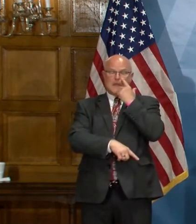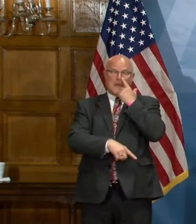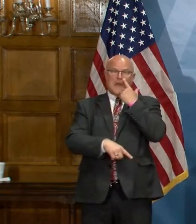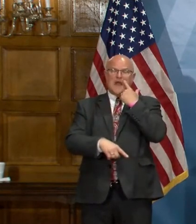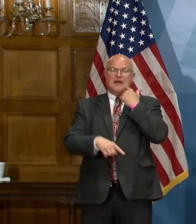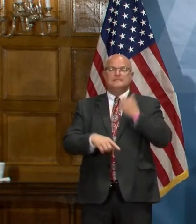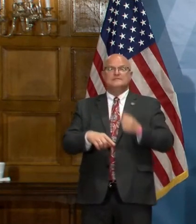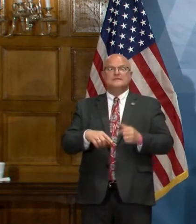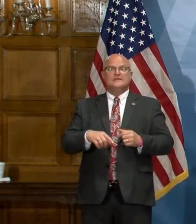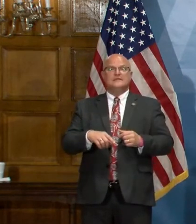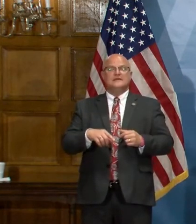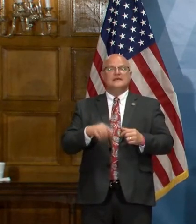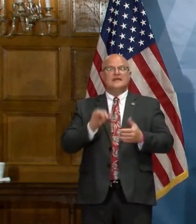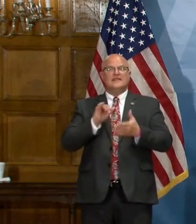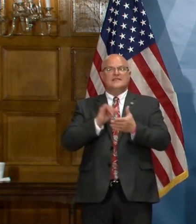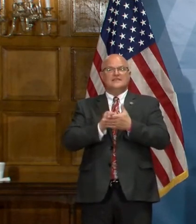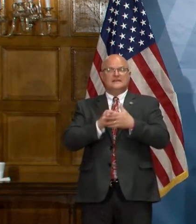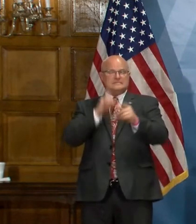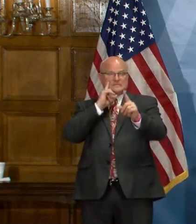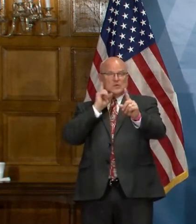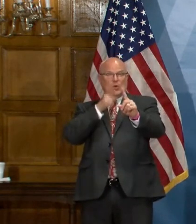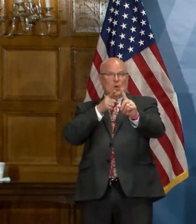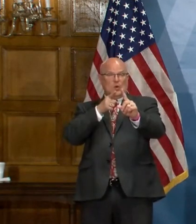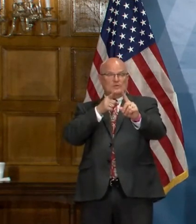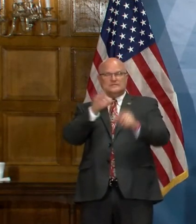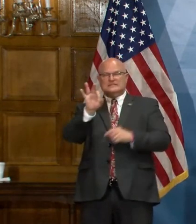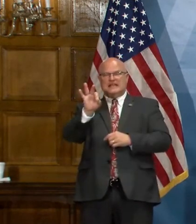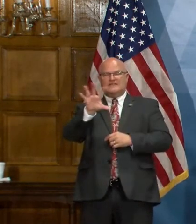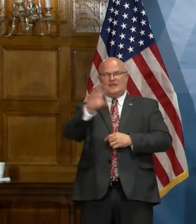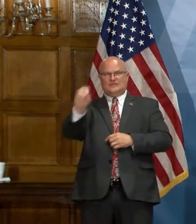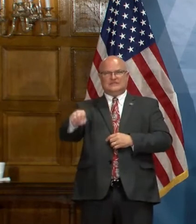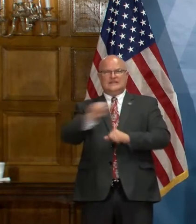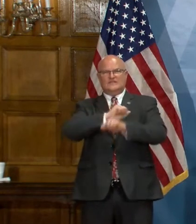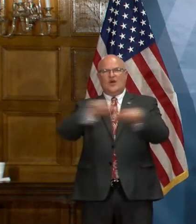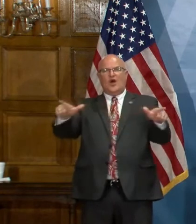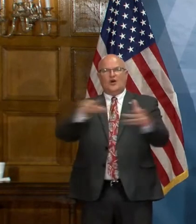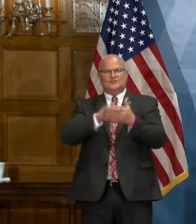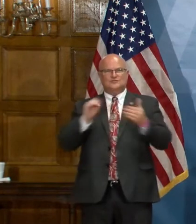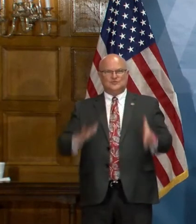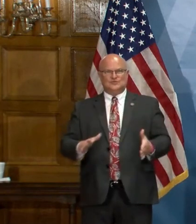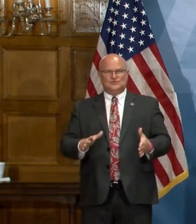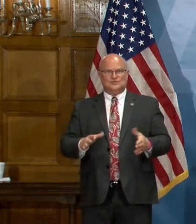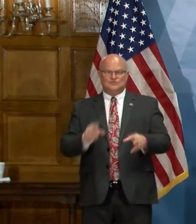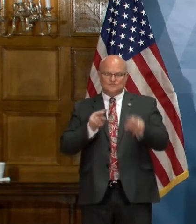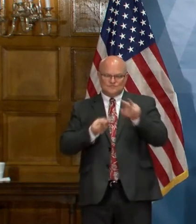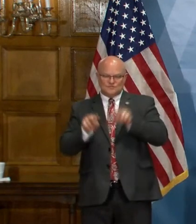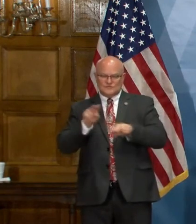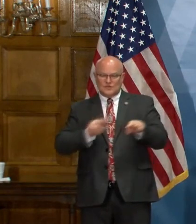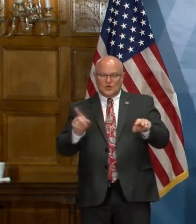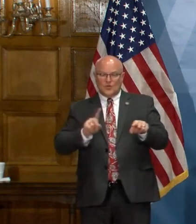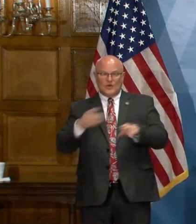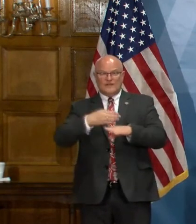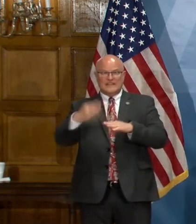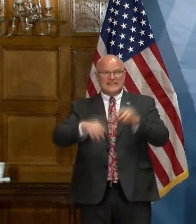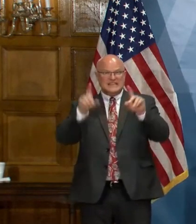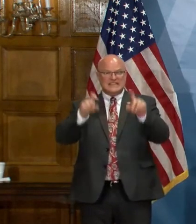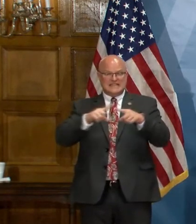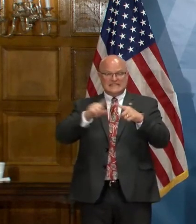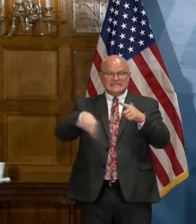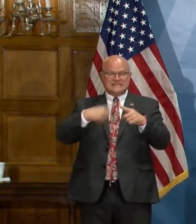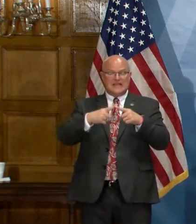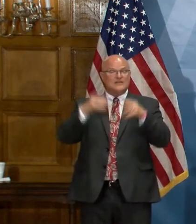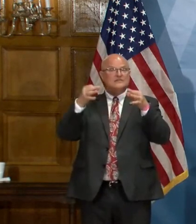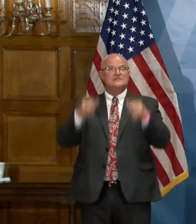The aggregate that we're shooting for is 95%. We will look to see where we are at the end of the testing cycle